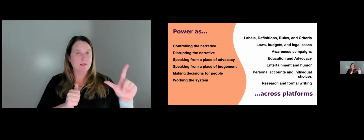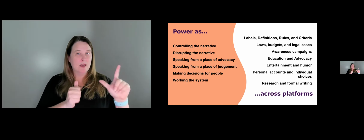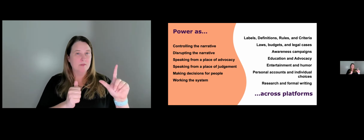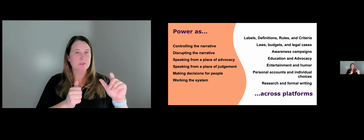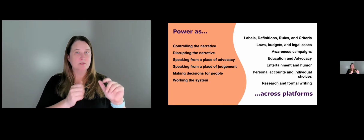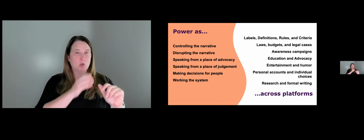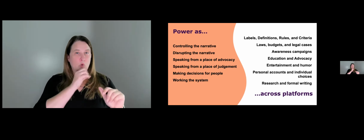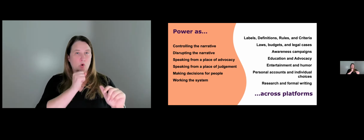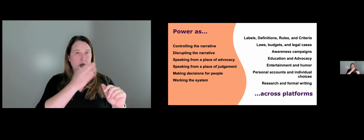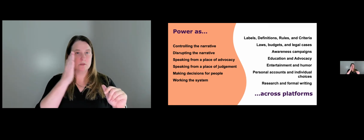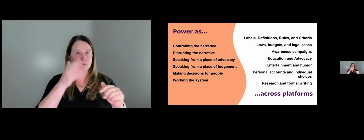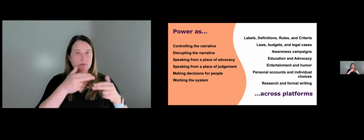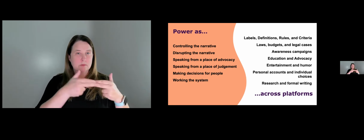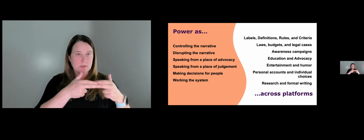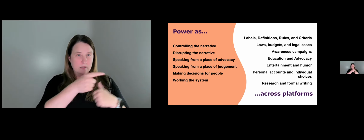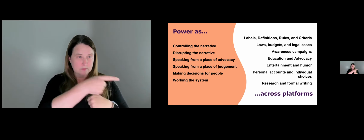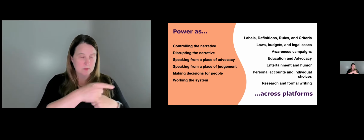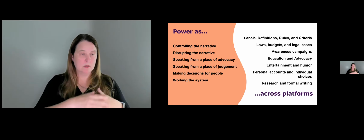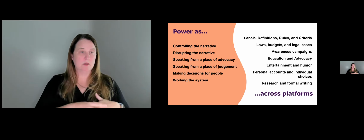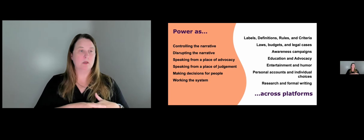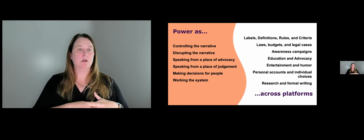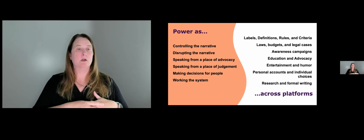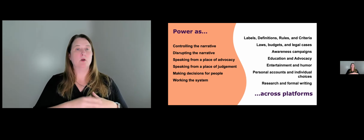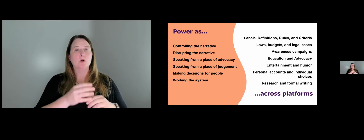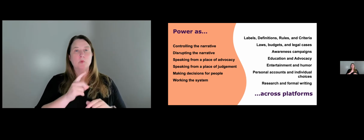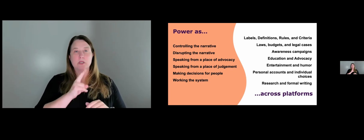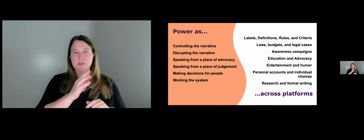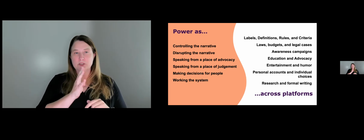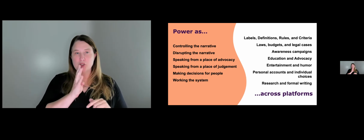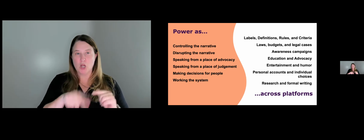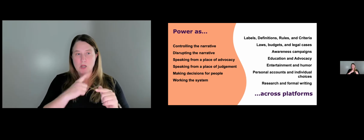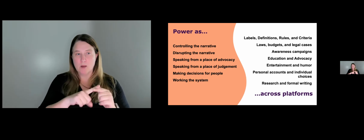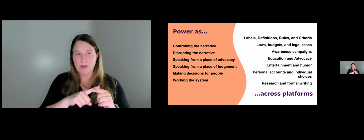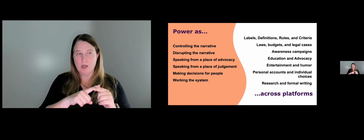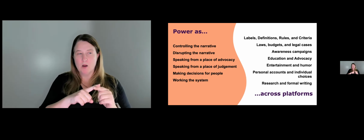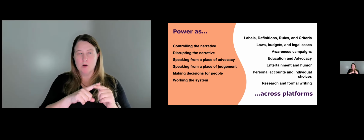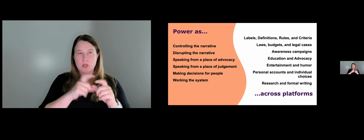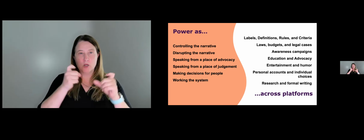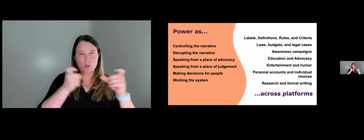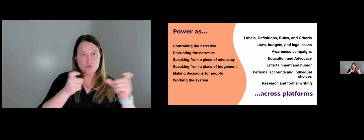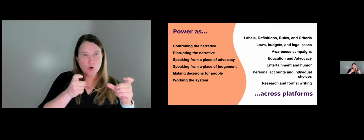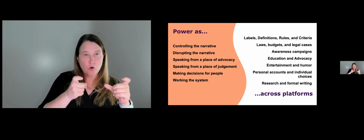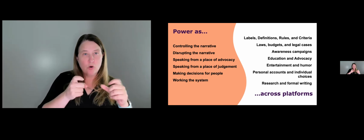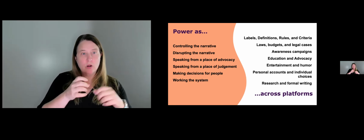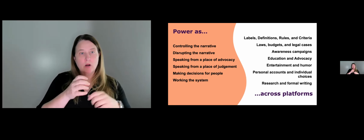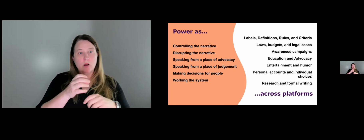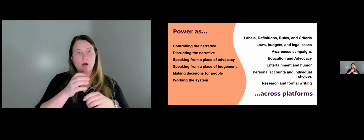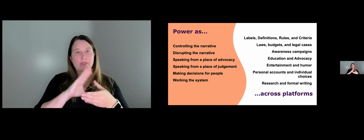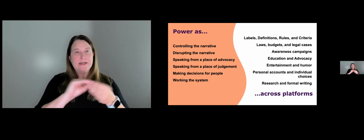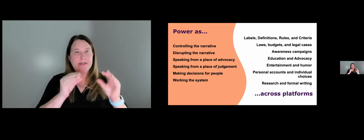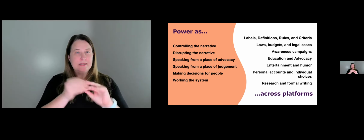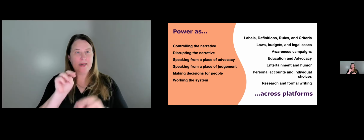So power includes, on the left, on the orange side of the slide, it talks